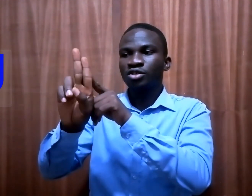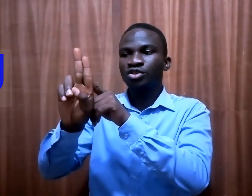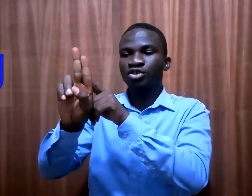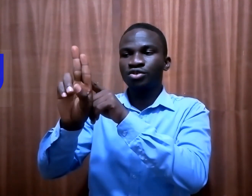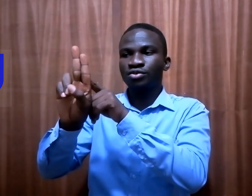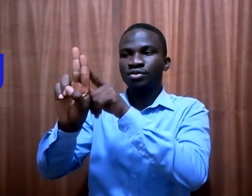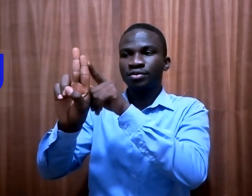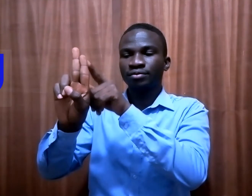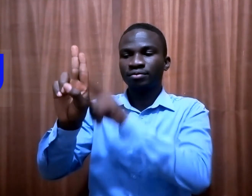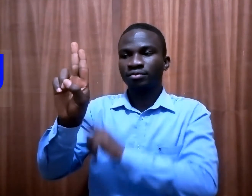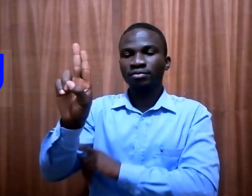U.